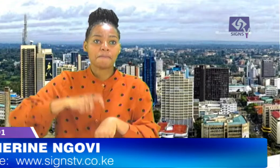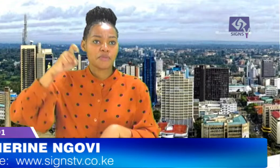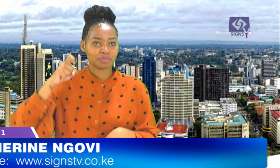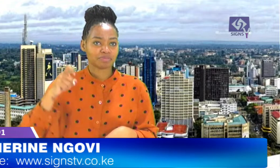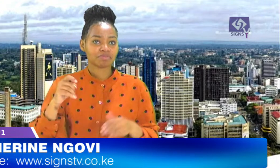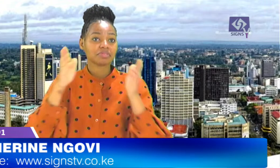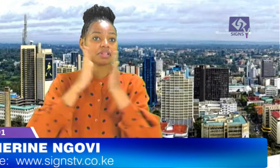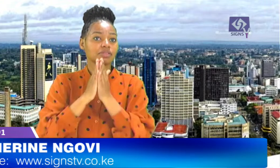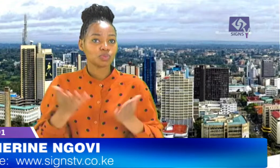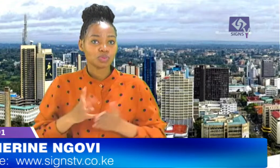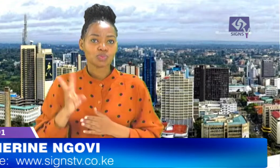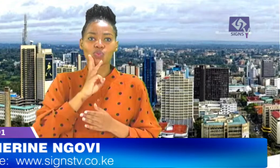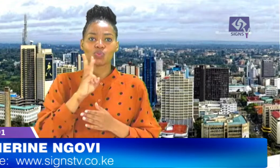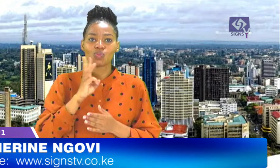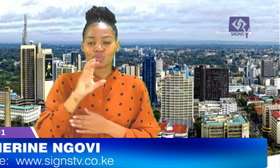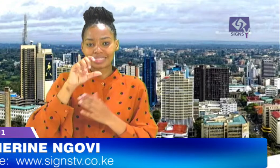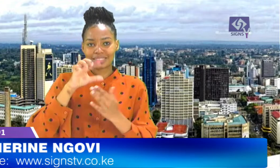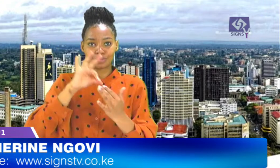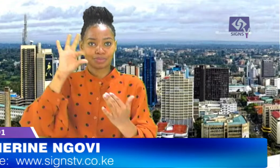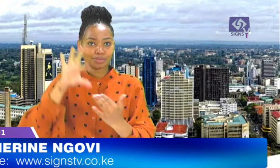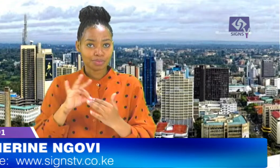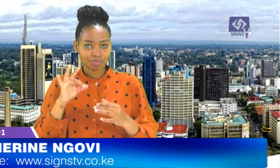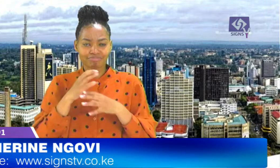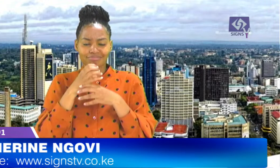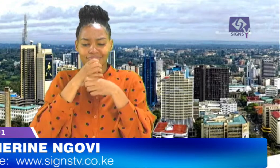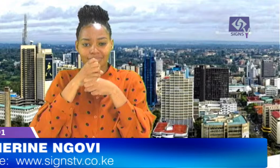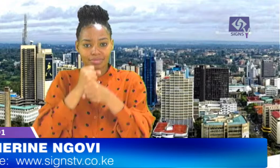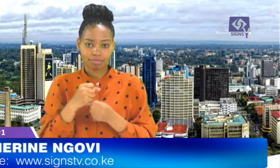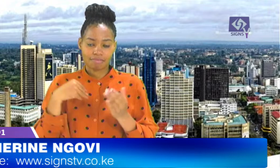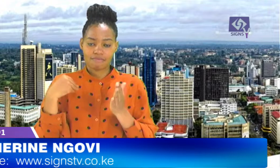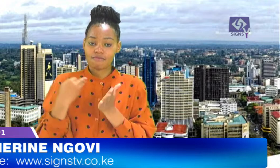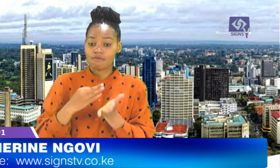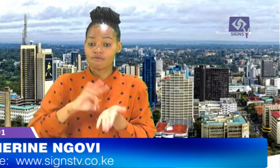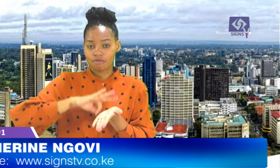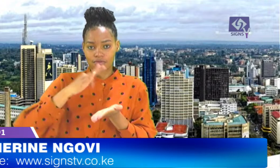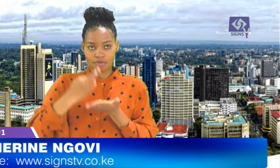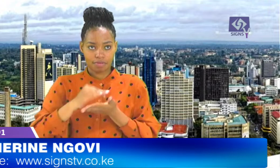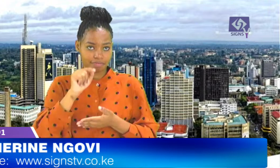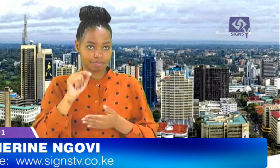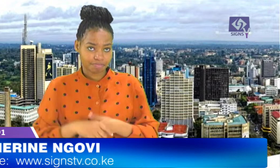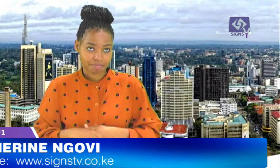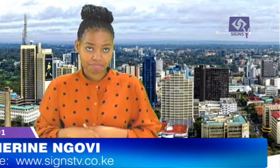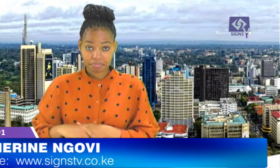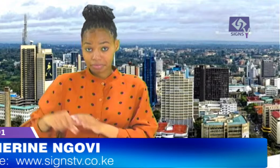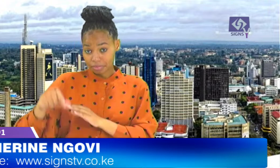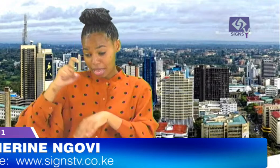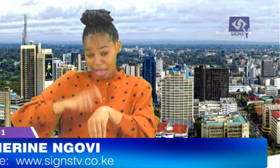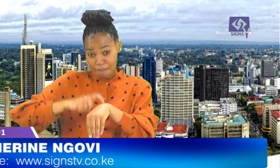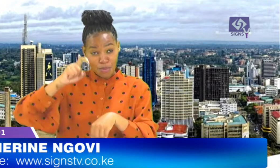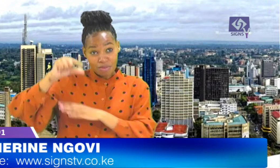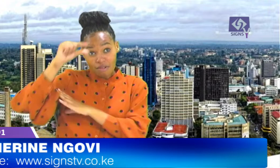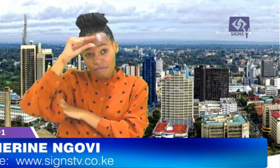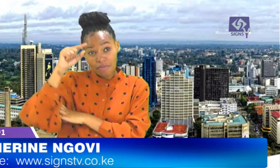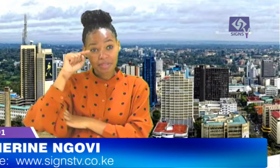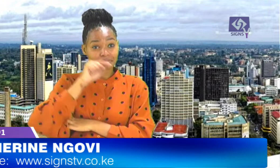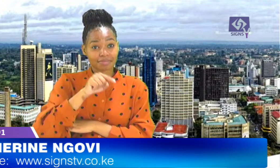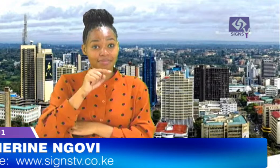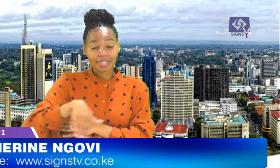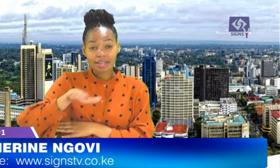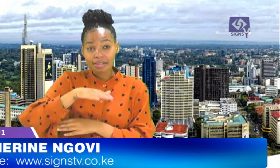enjoy clean piped water thanks to the Embu County government and the Water Sector Trust Fund.